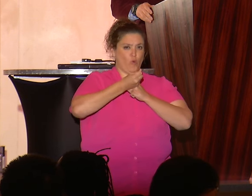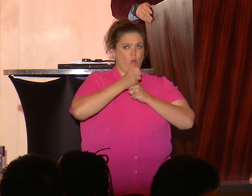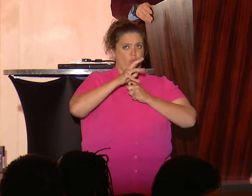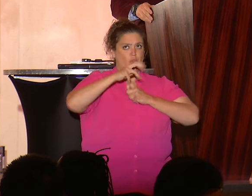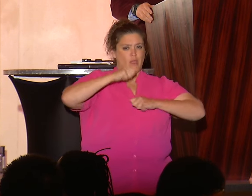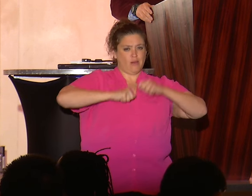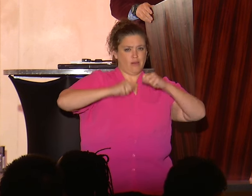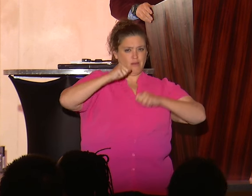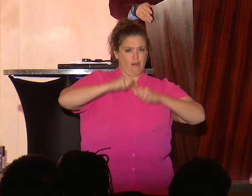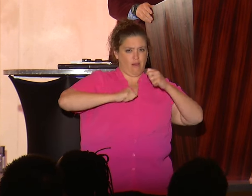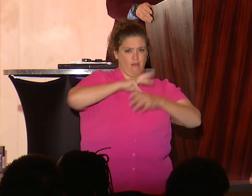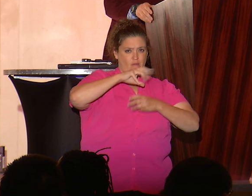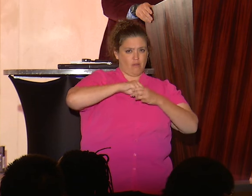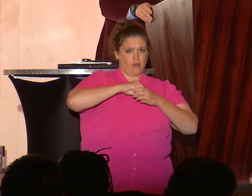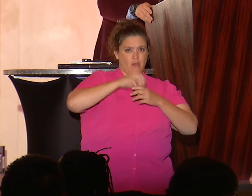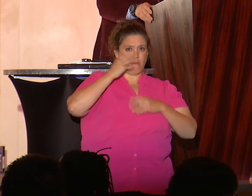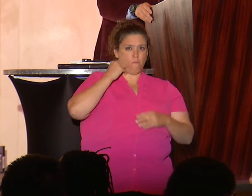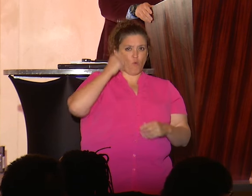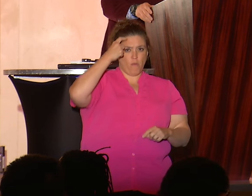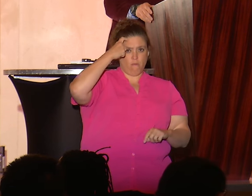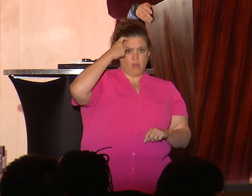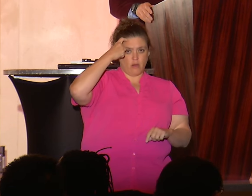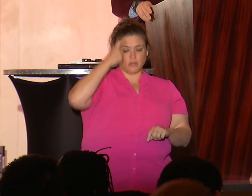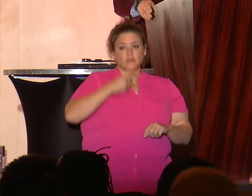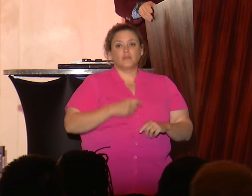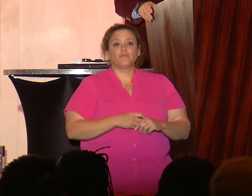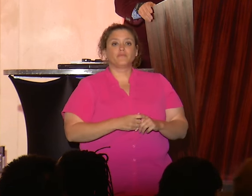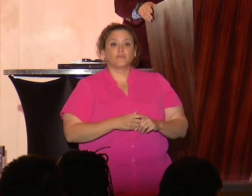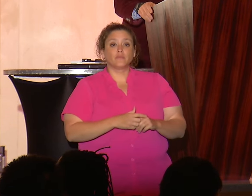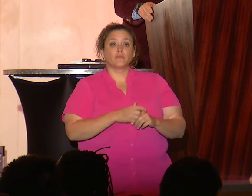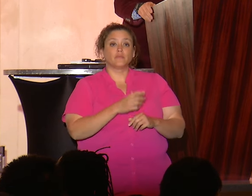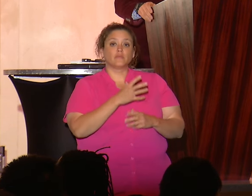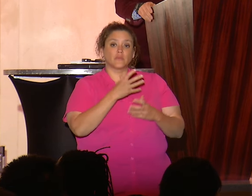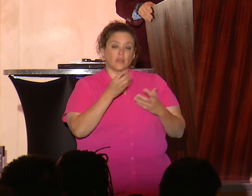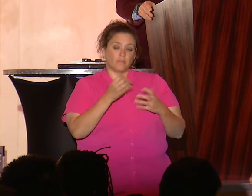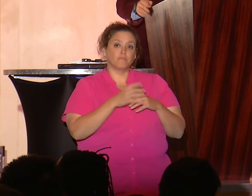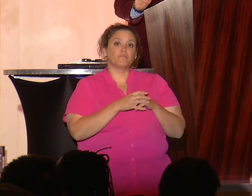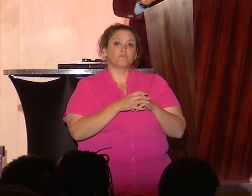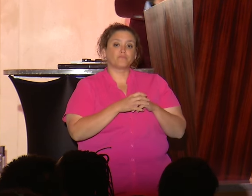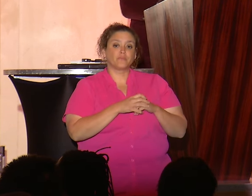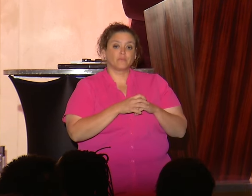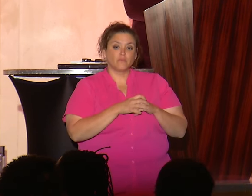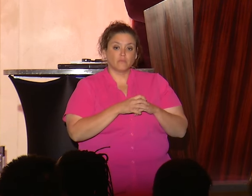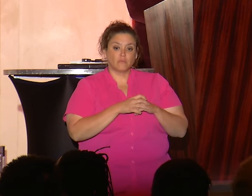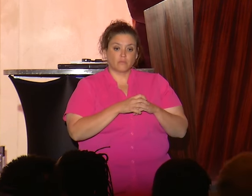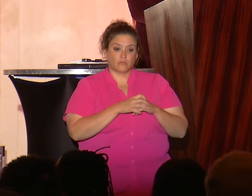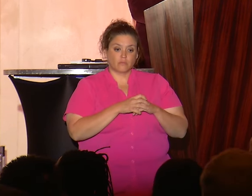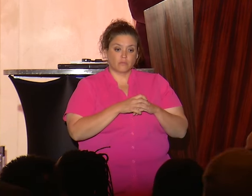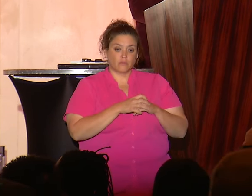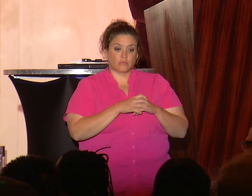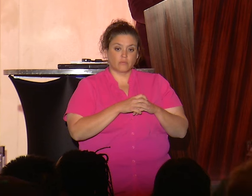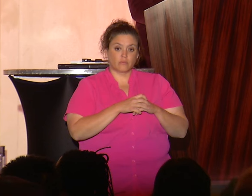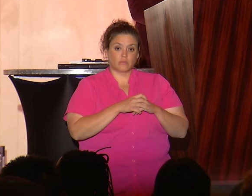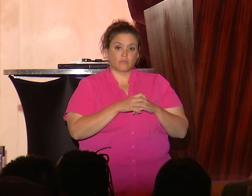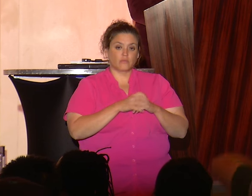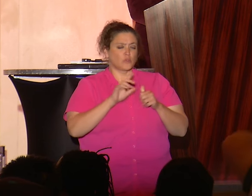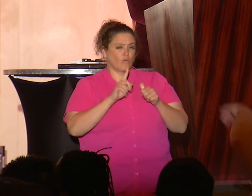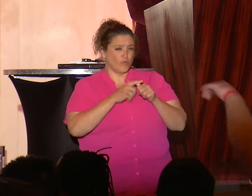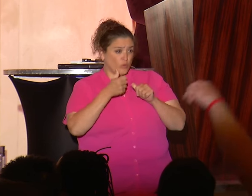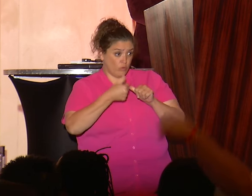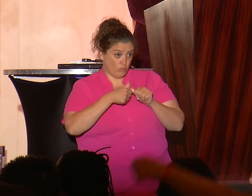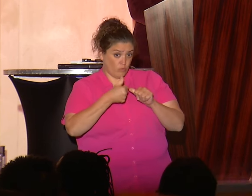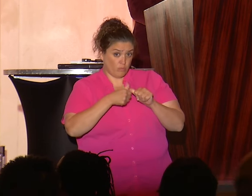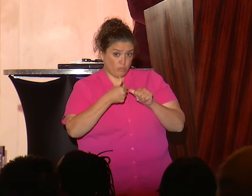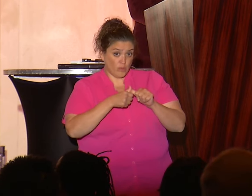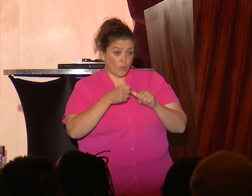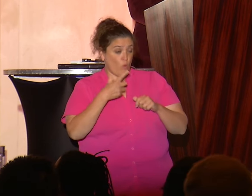minds of Mormons. And as a foundation for this, let's bear in mind, we have just